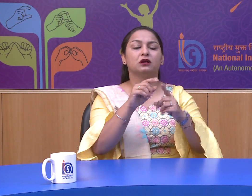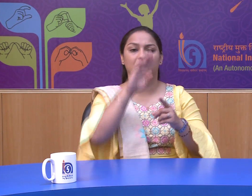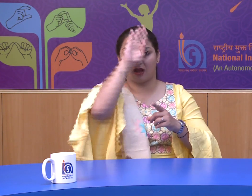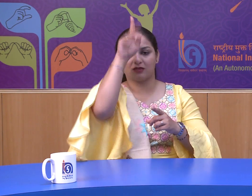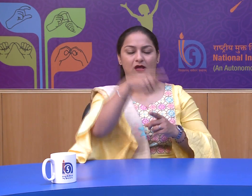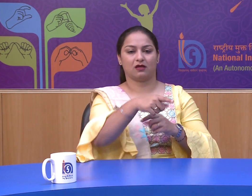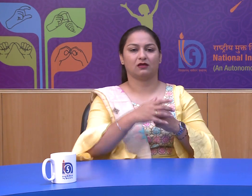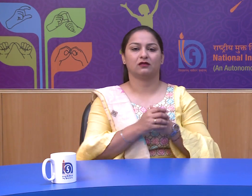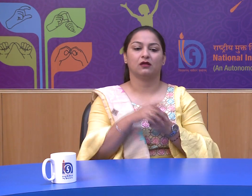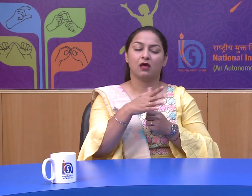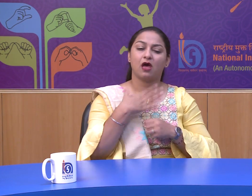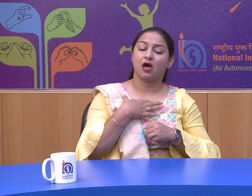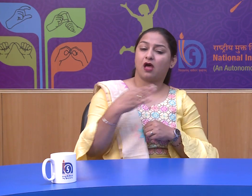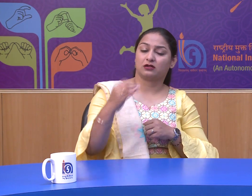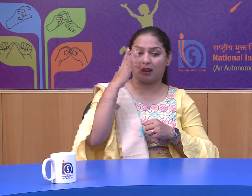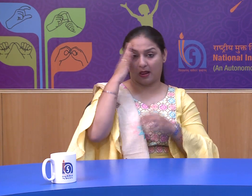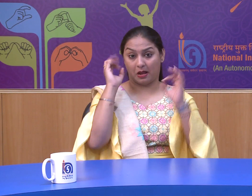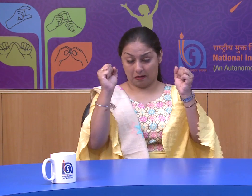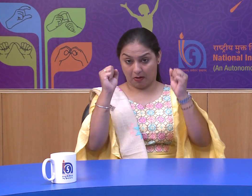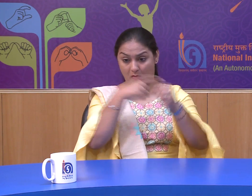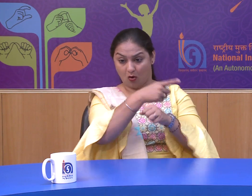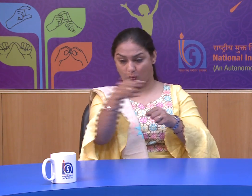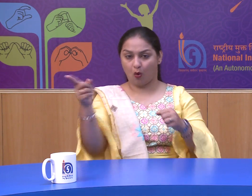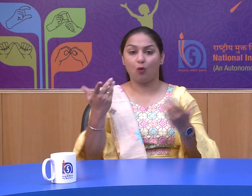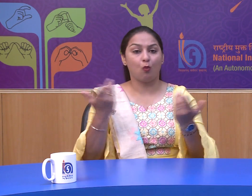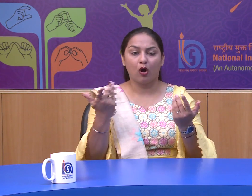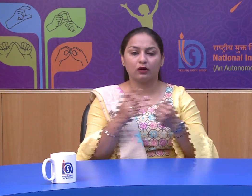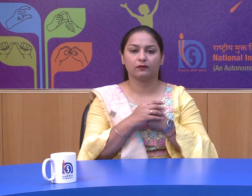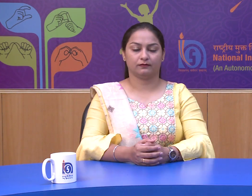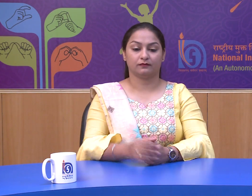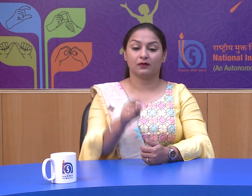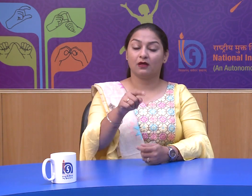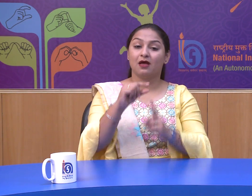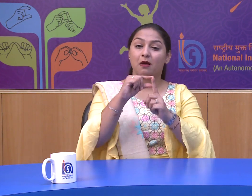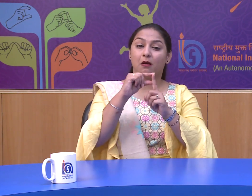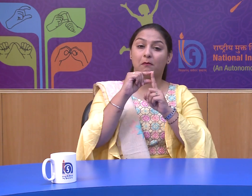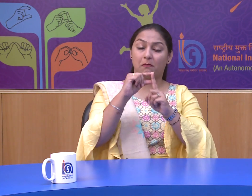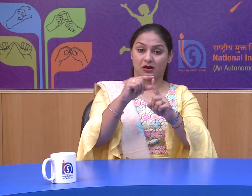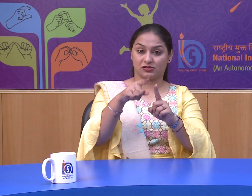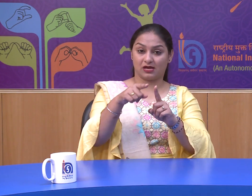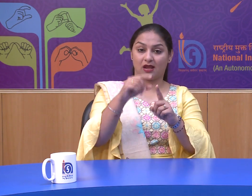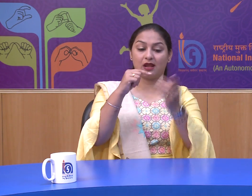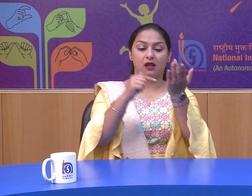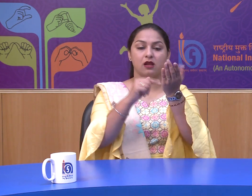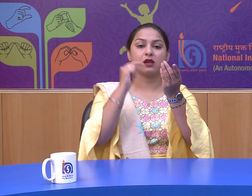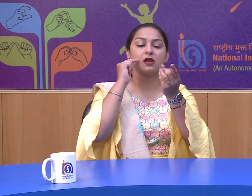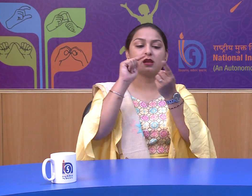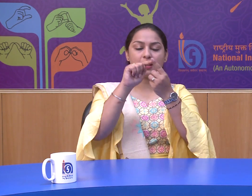interesting point to remember is that the Persian title of Satrapa